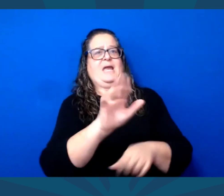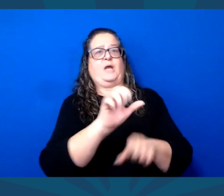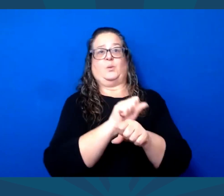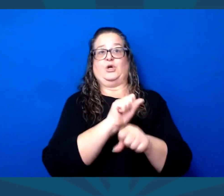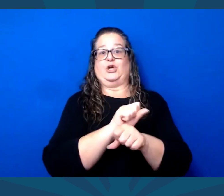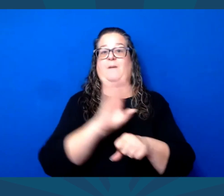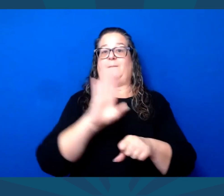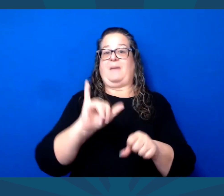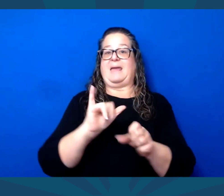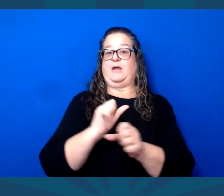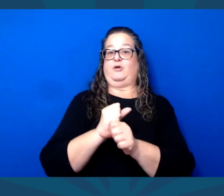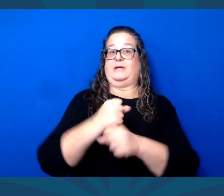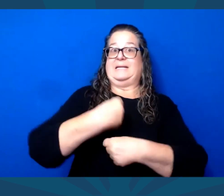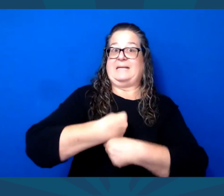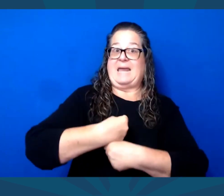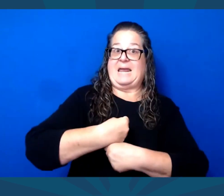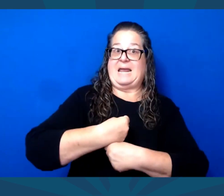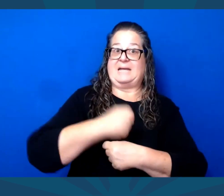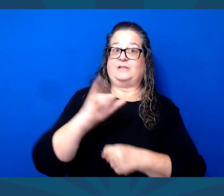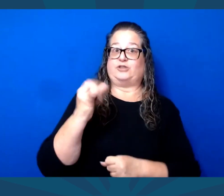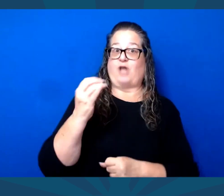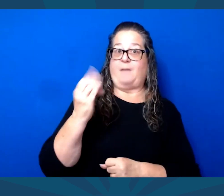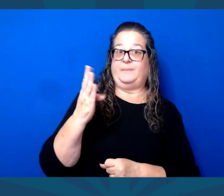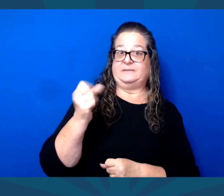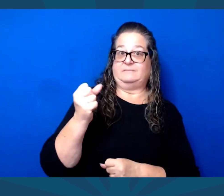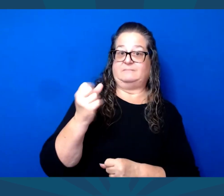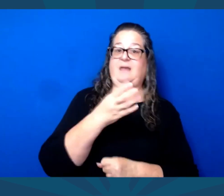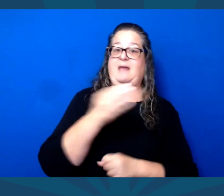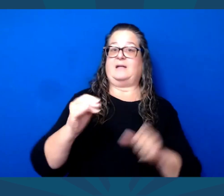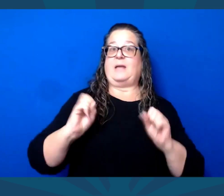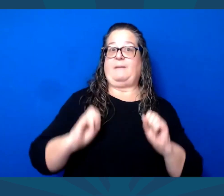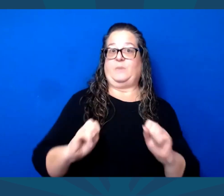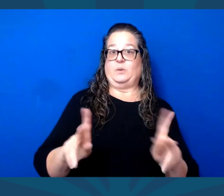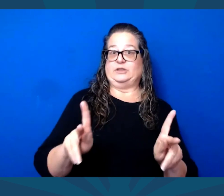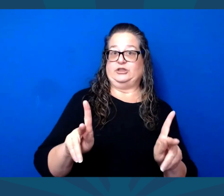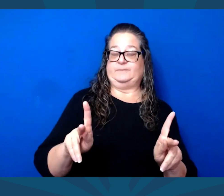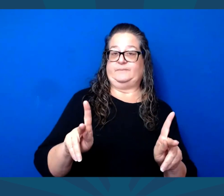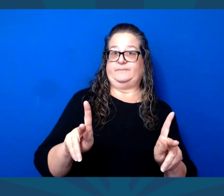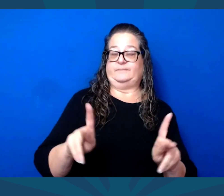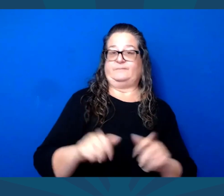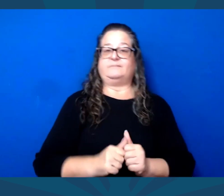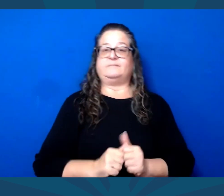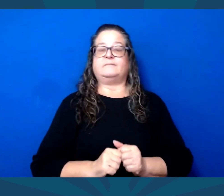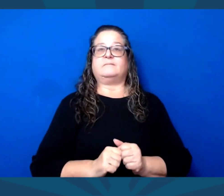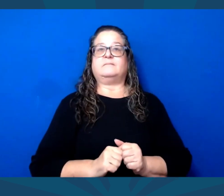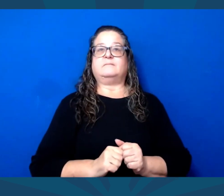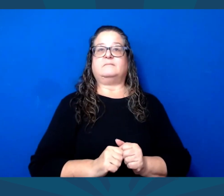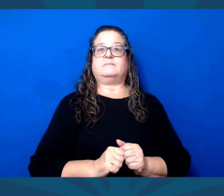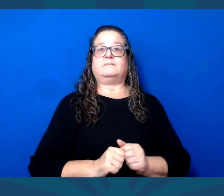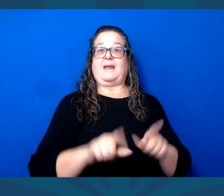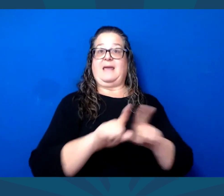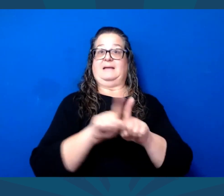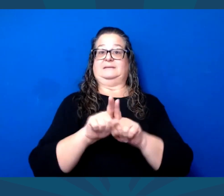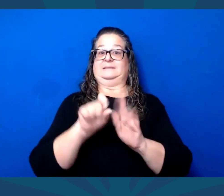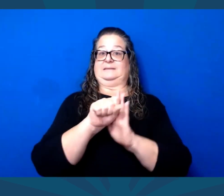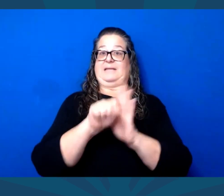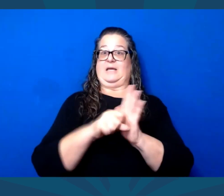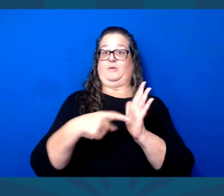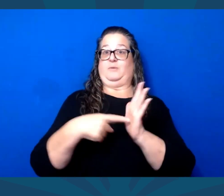Arizona. I will work hard to preserve those opportunities and to clear the hurdle for the next generation of